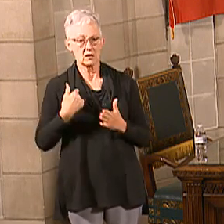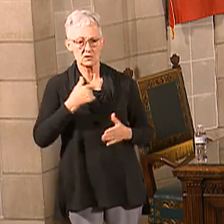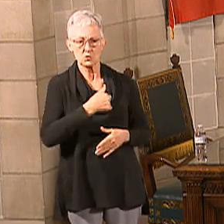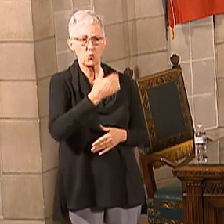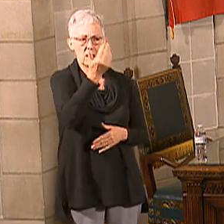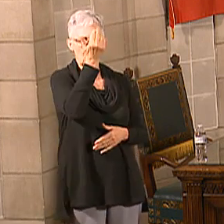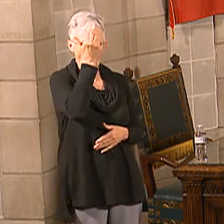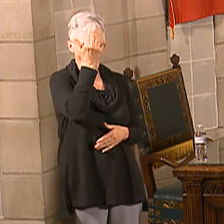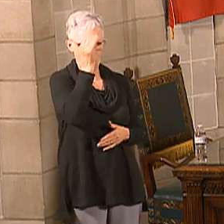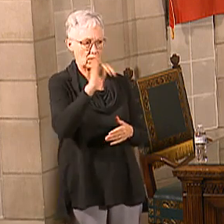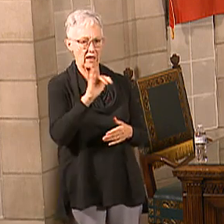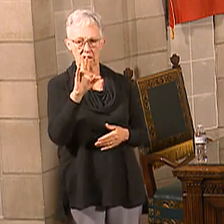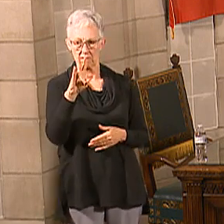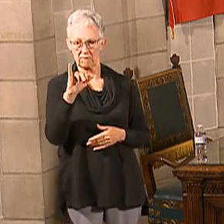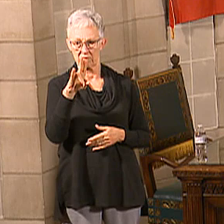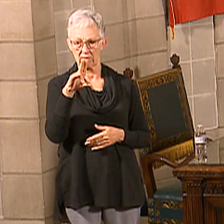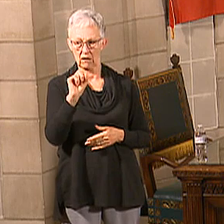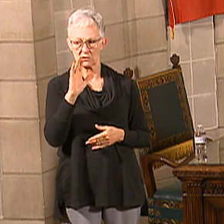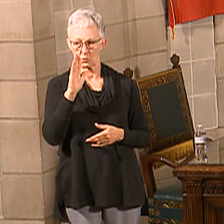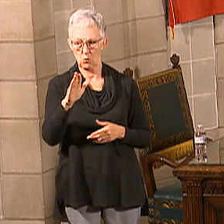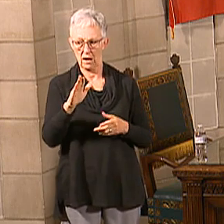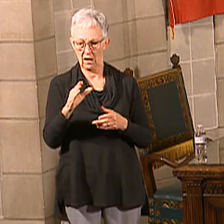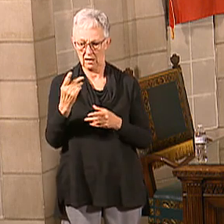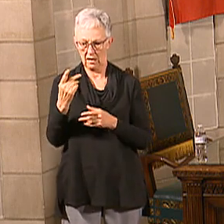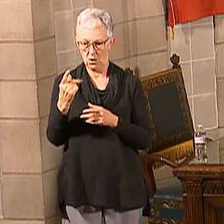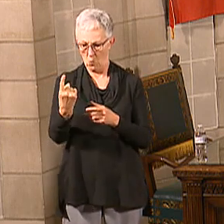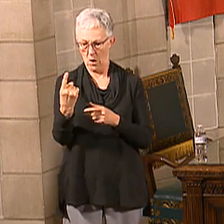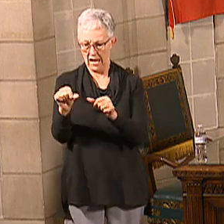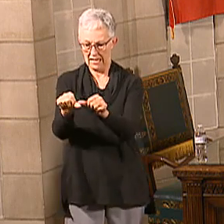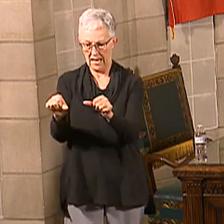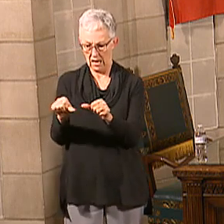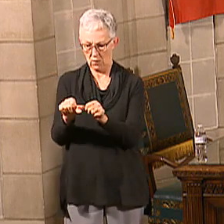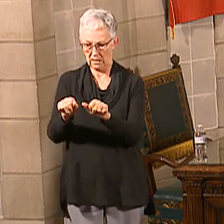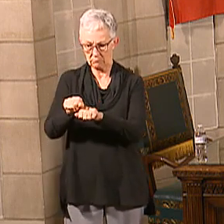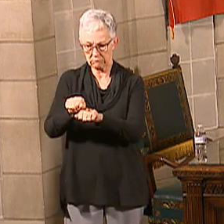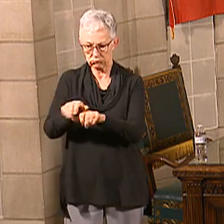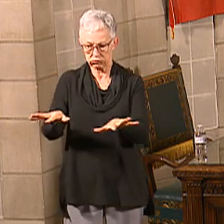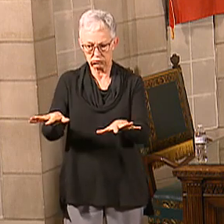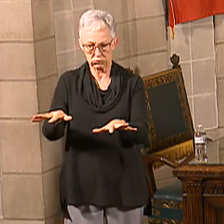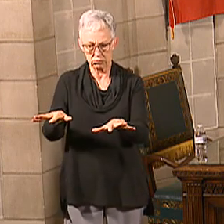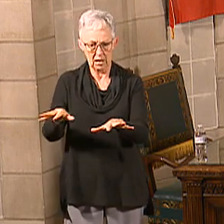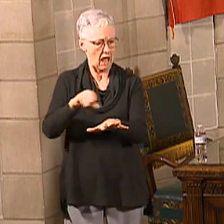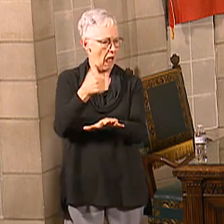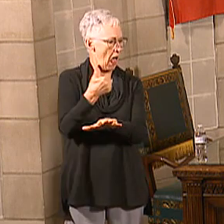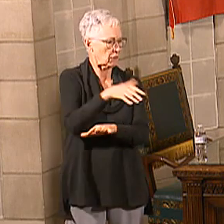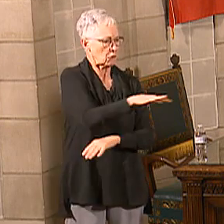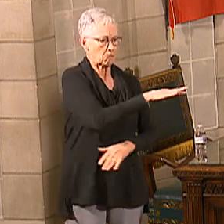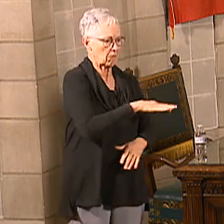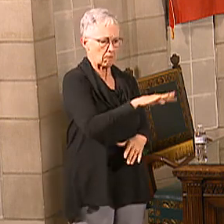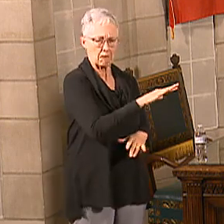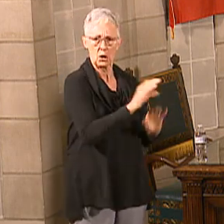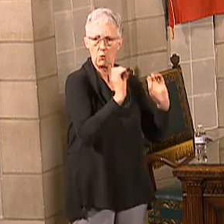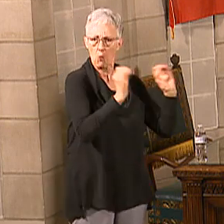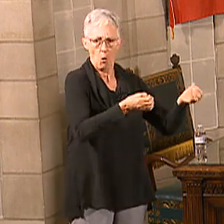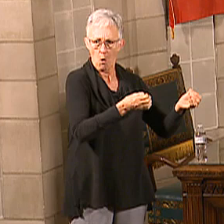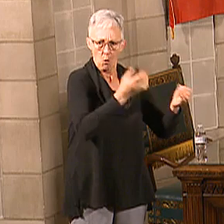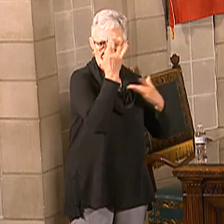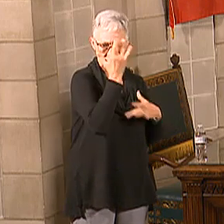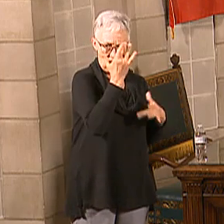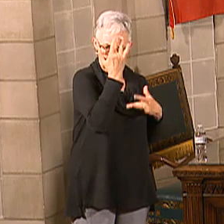be everywhere in our state all at once. It will spread in different places at different rates. Our plan was put